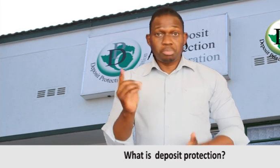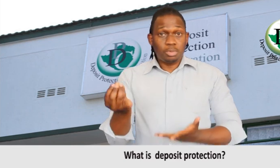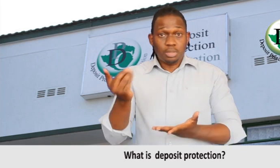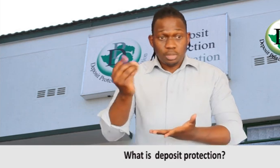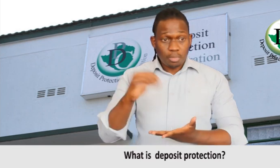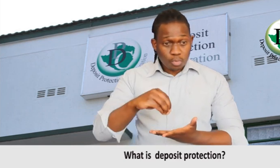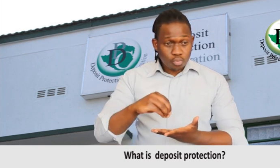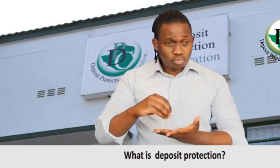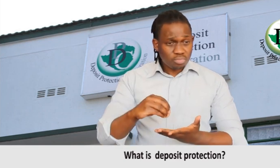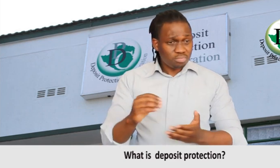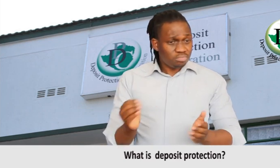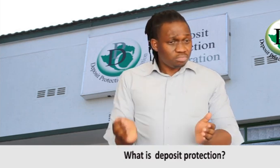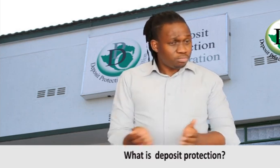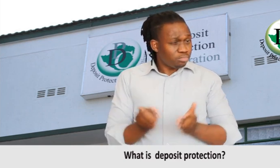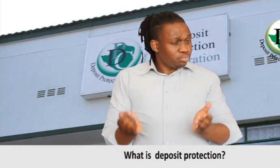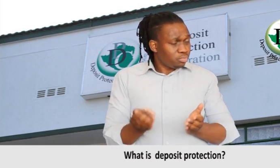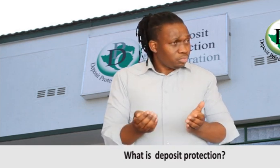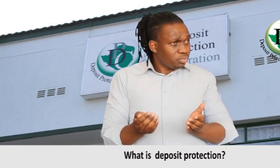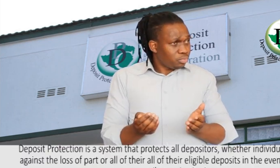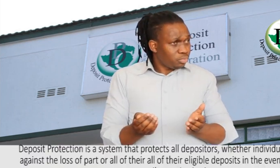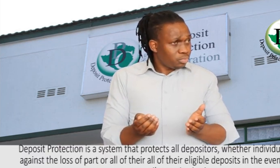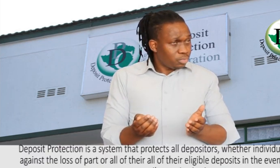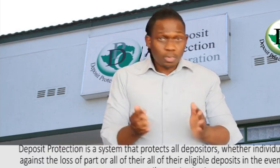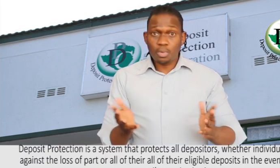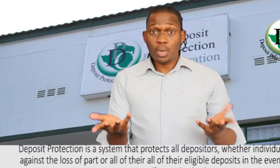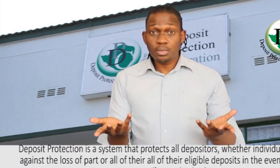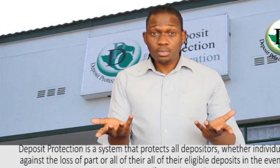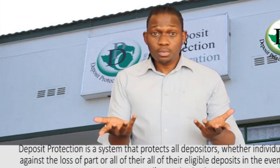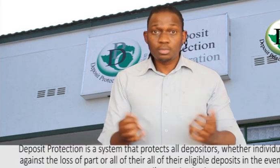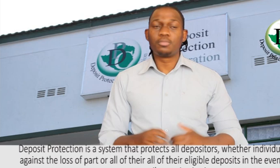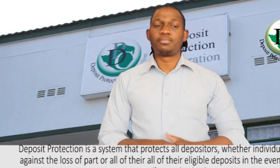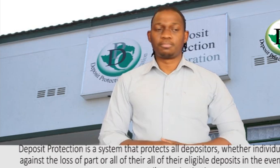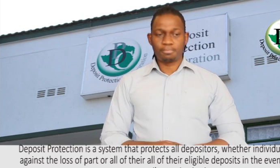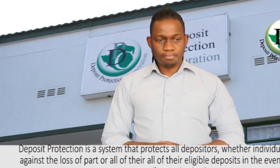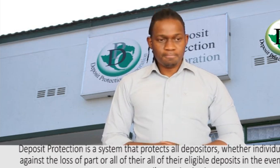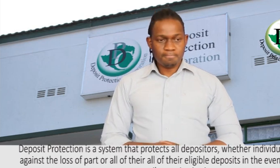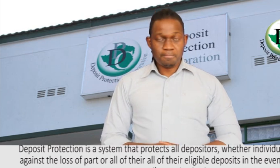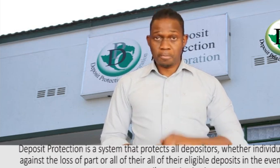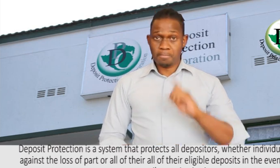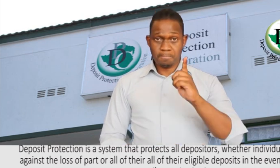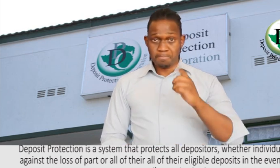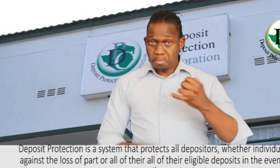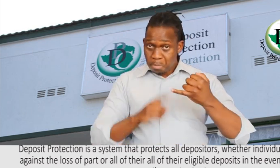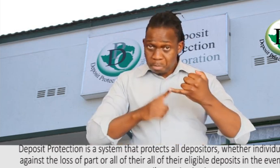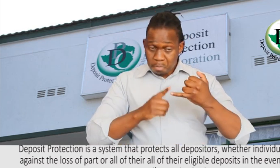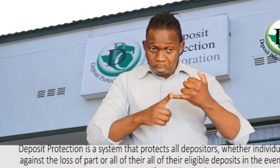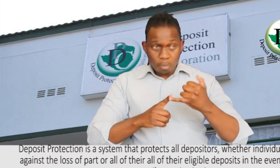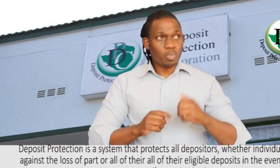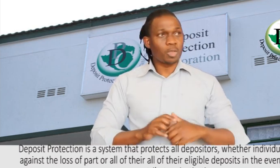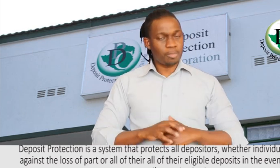What is deposit protection? Deposit protection is a system that protects all depositors, whether